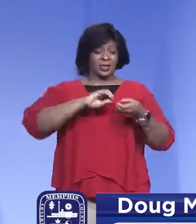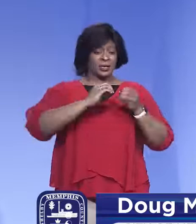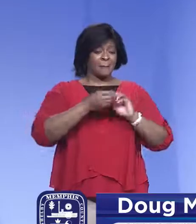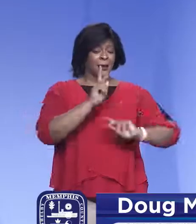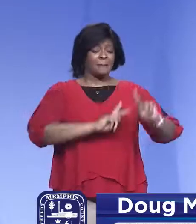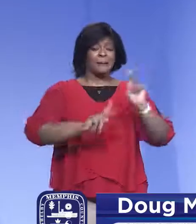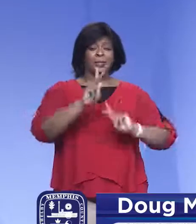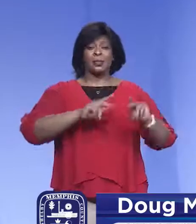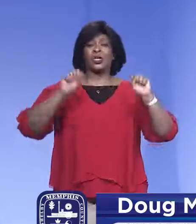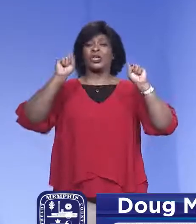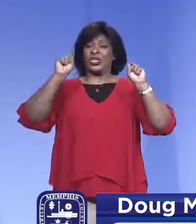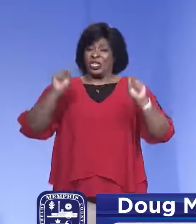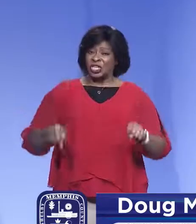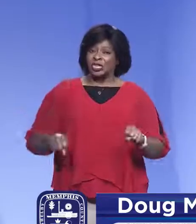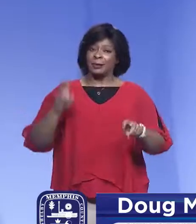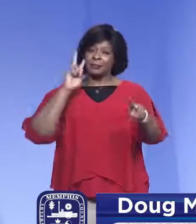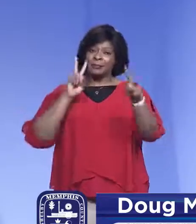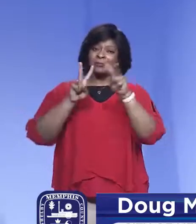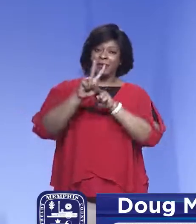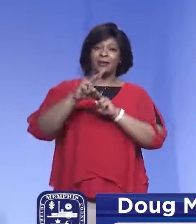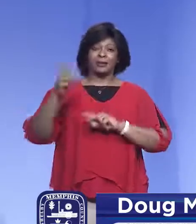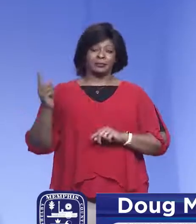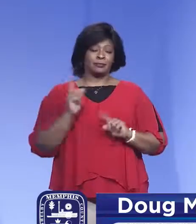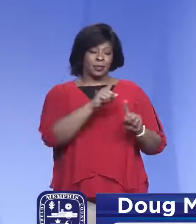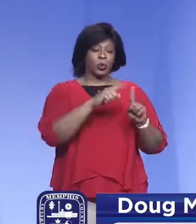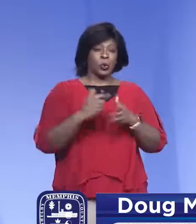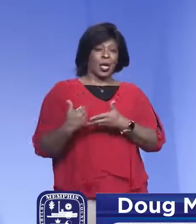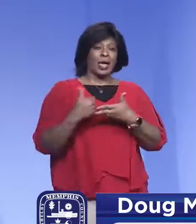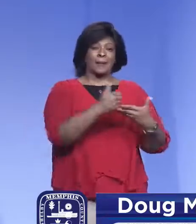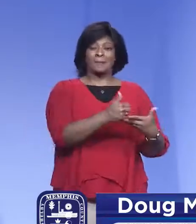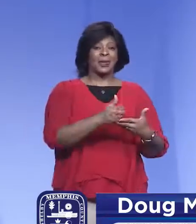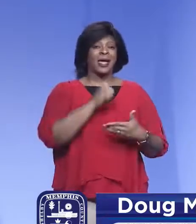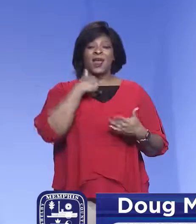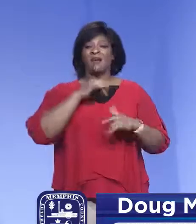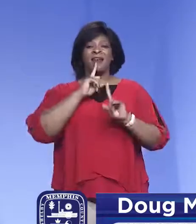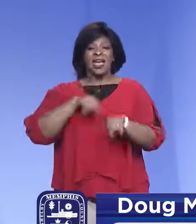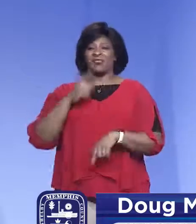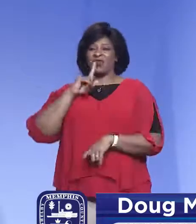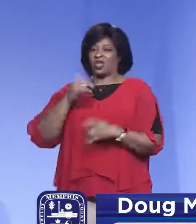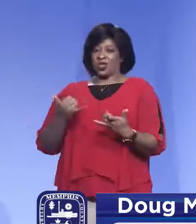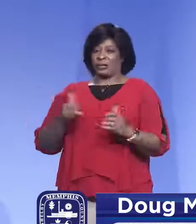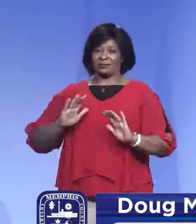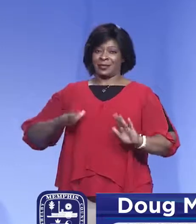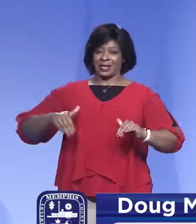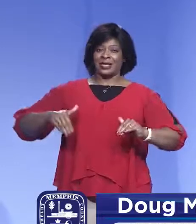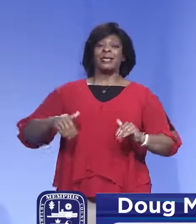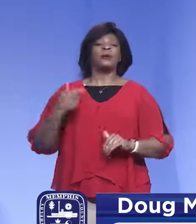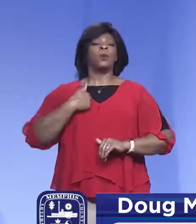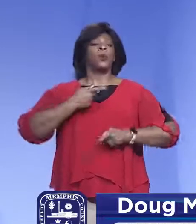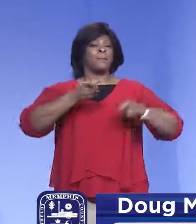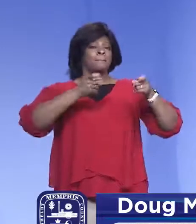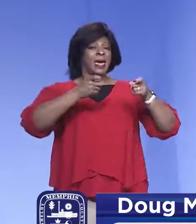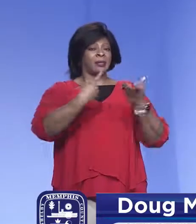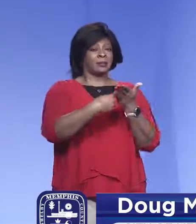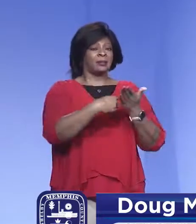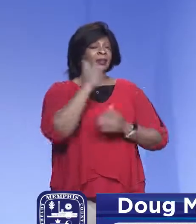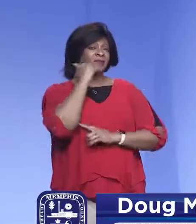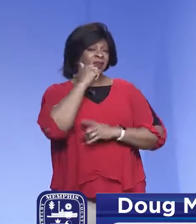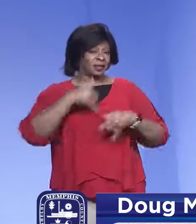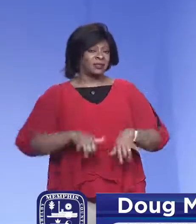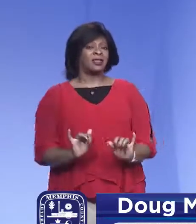of people that could potentially come on to help. I don't have that answer for you today, but that is something that we are managing each and every